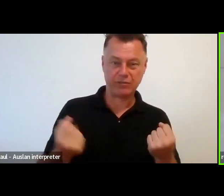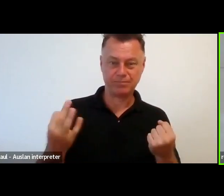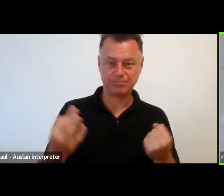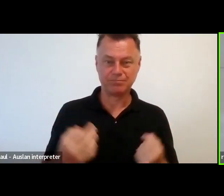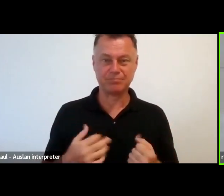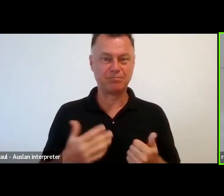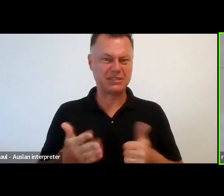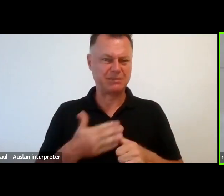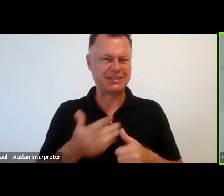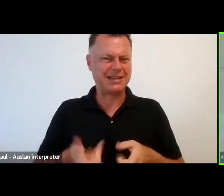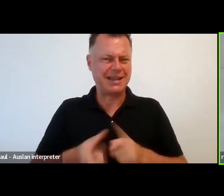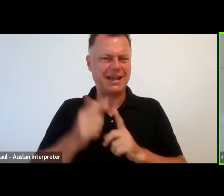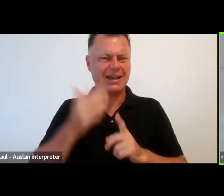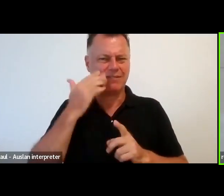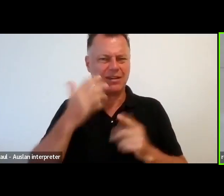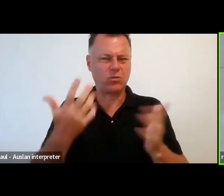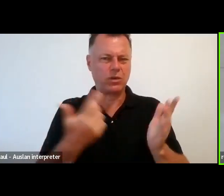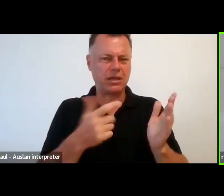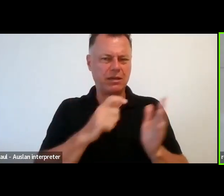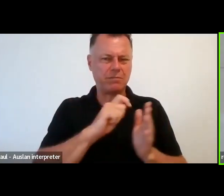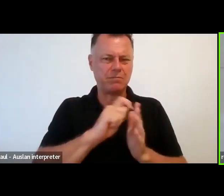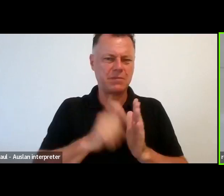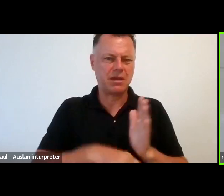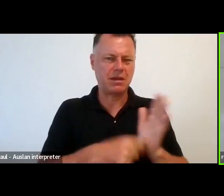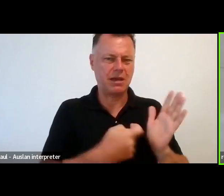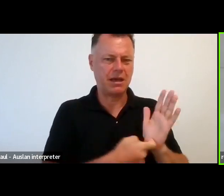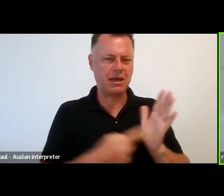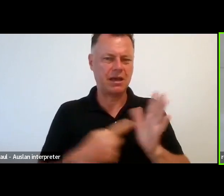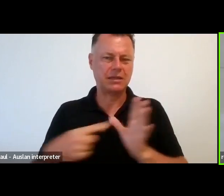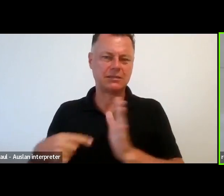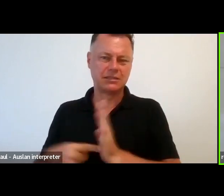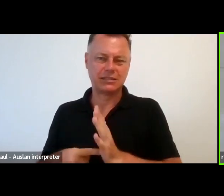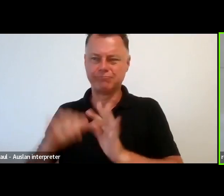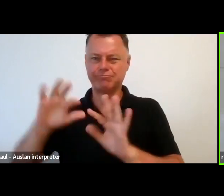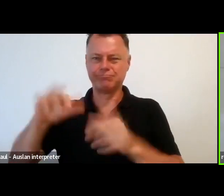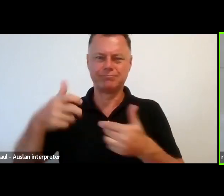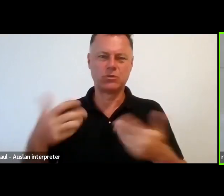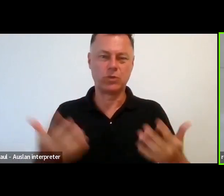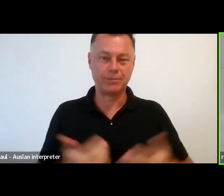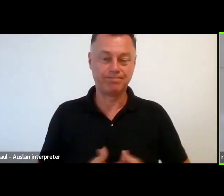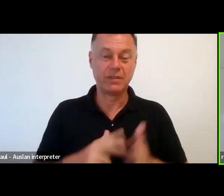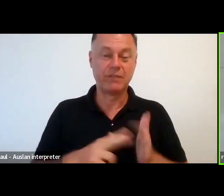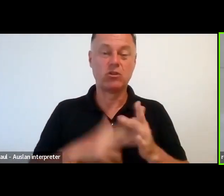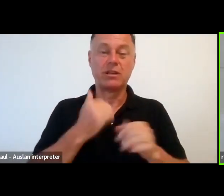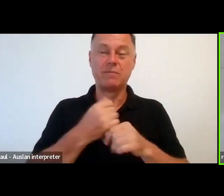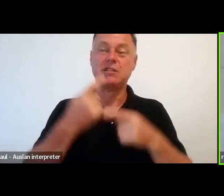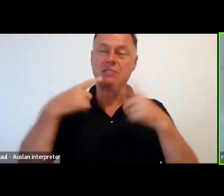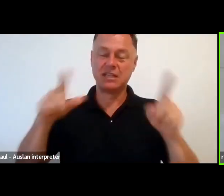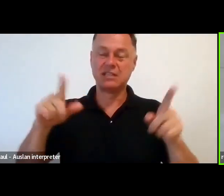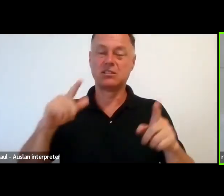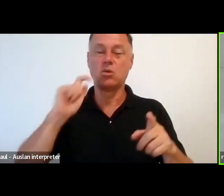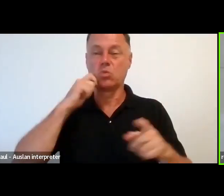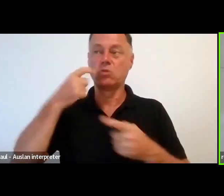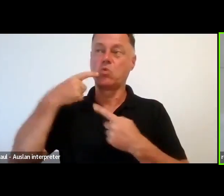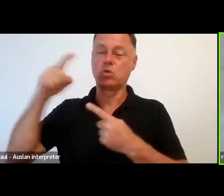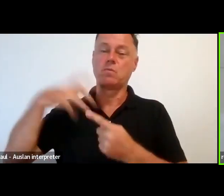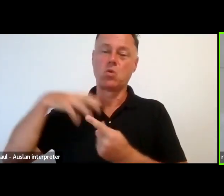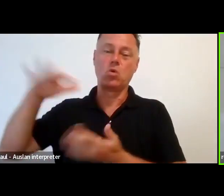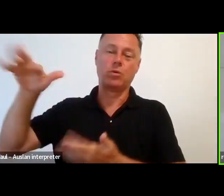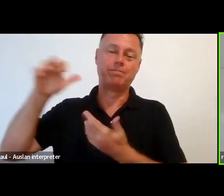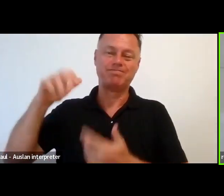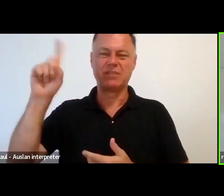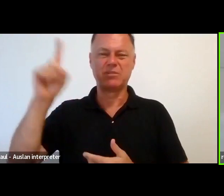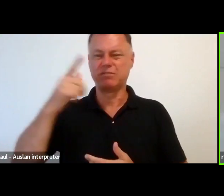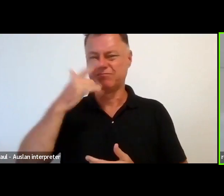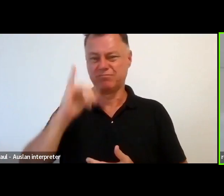on one of those tests. Now, we have been assured that more of these tests will be available. At the moment, unfortunately,